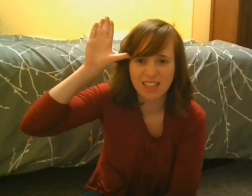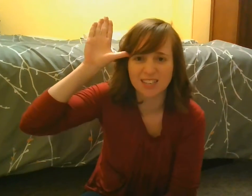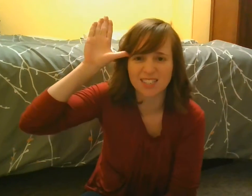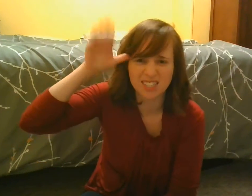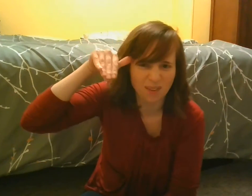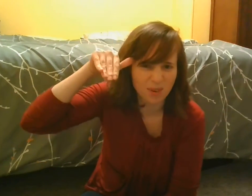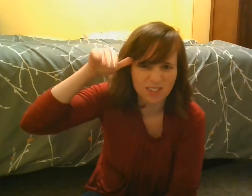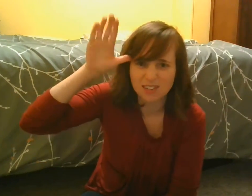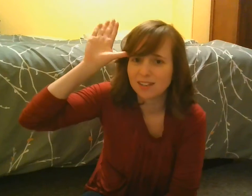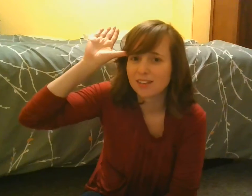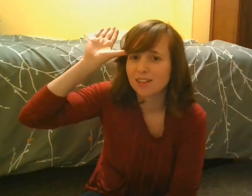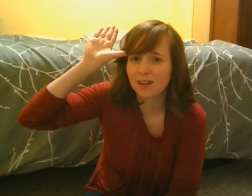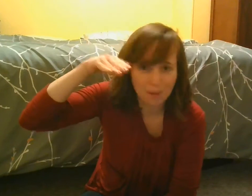then just stubborn,